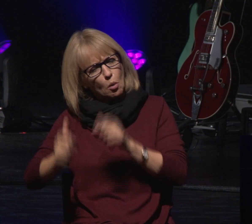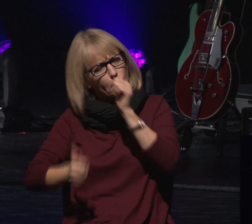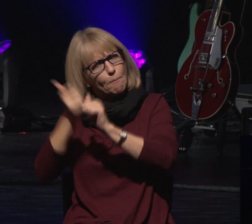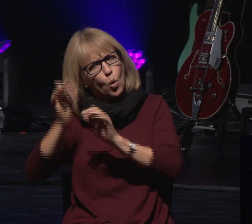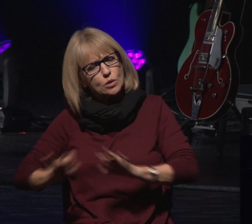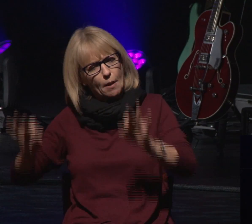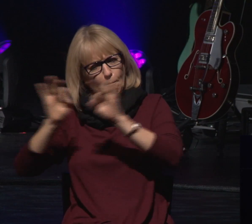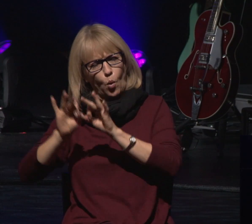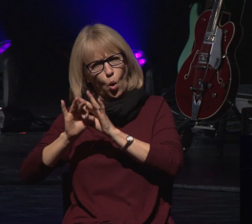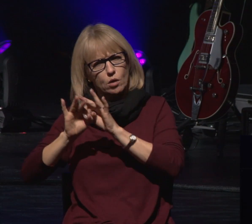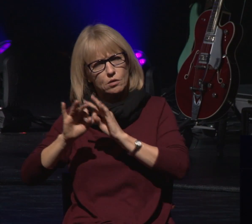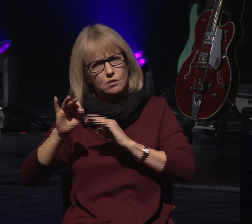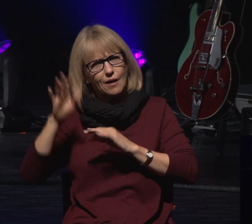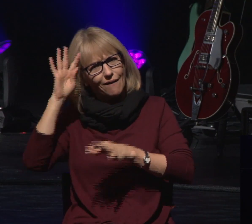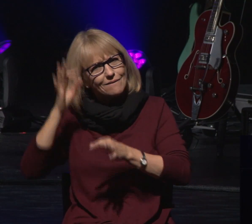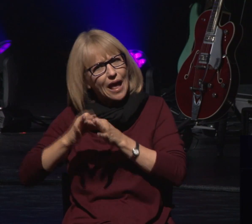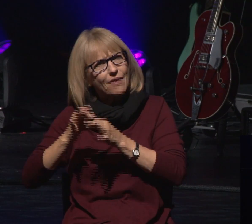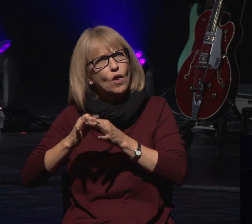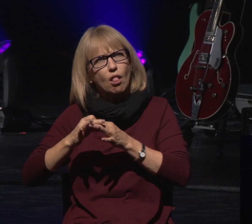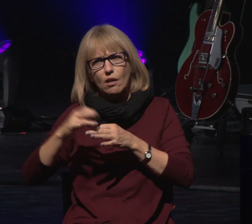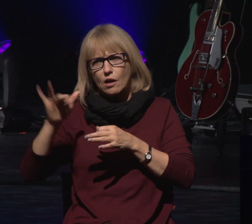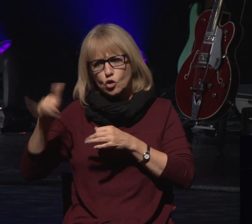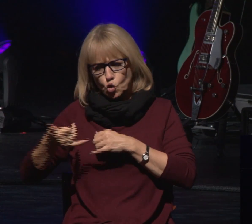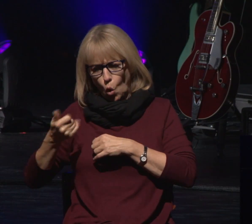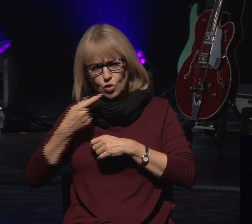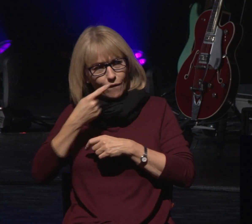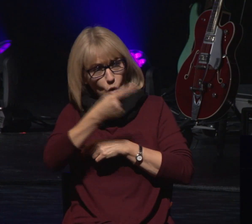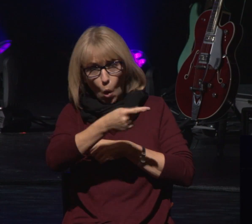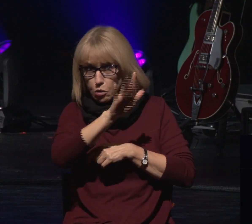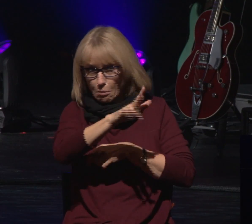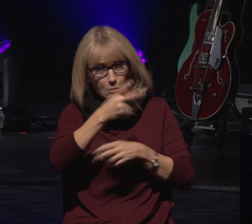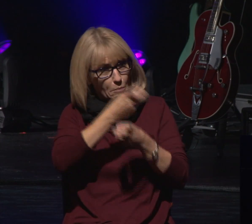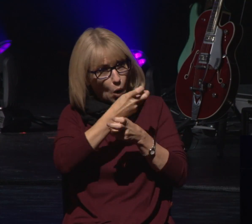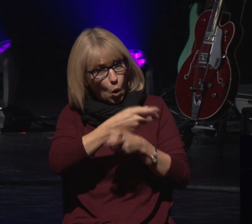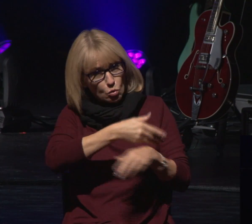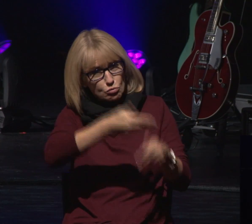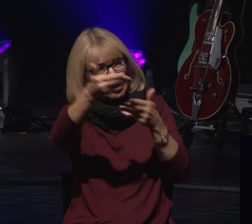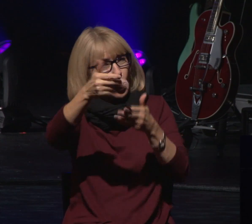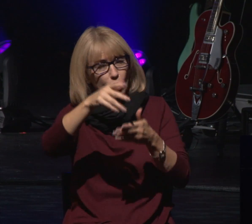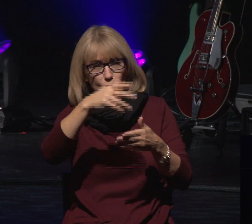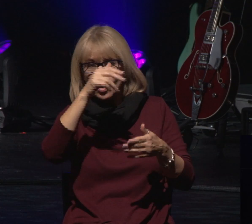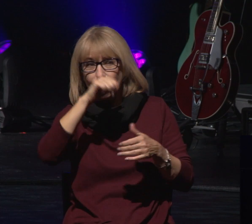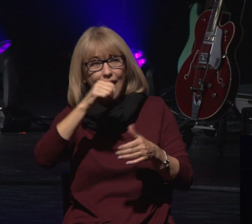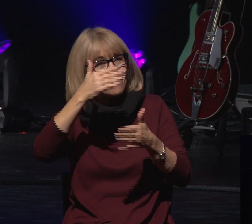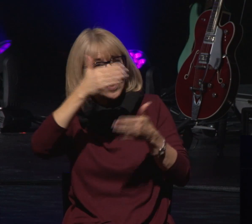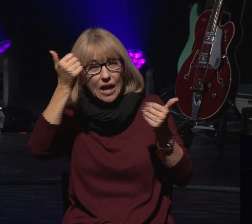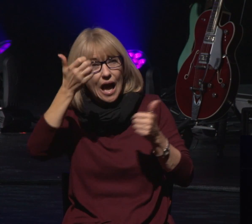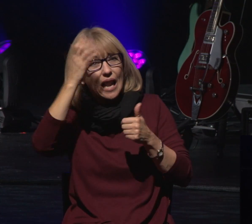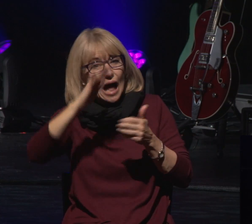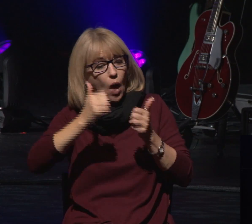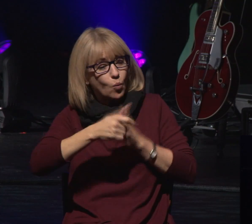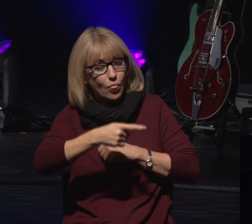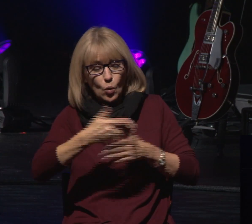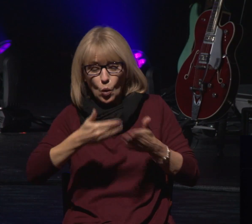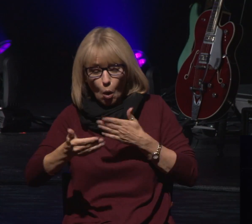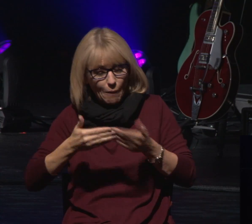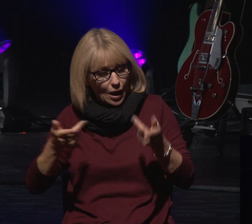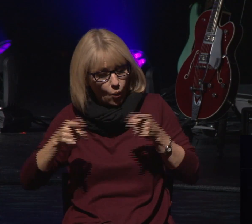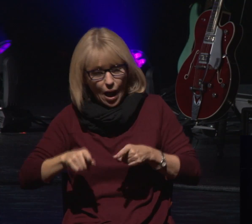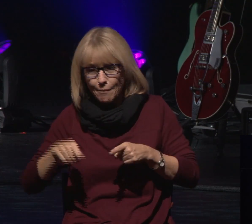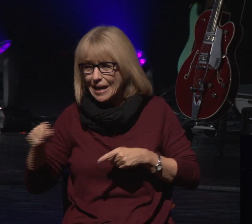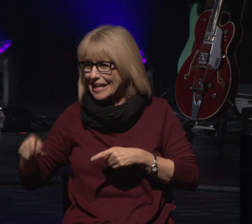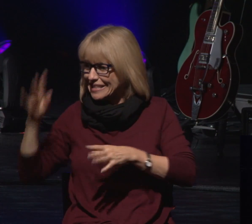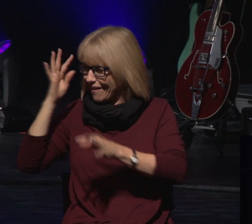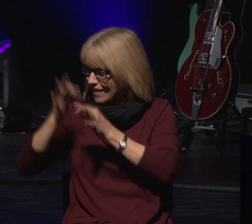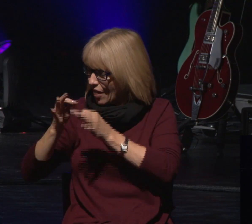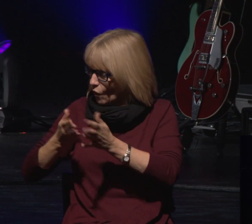of God, and God's going to be faithful, and don't you ever forget that God is with you no matter what. He stayed faithful through obscurity